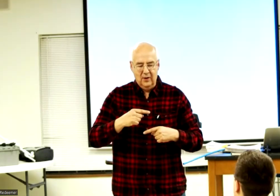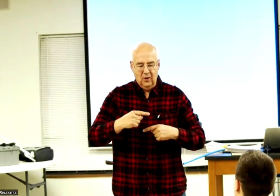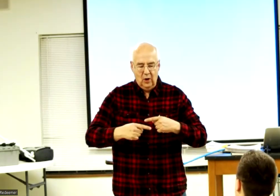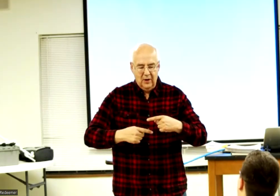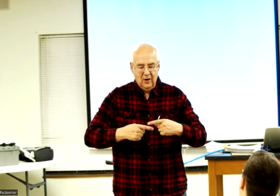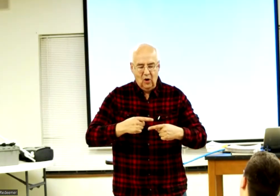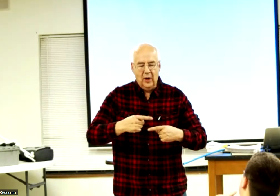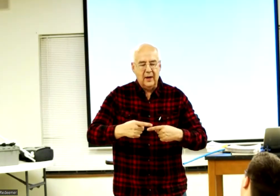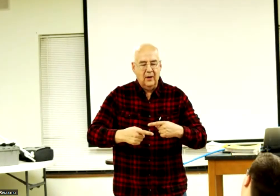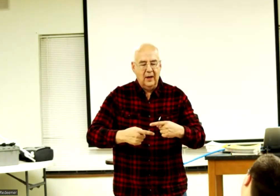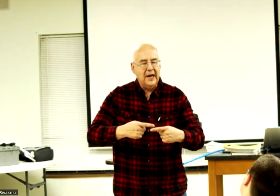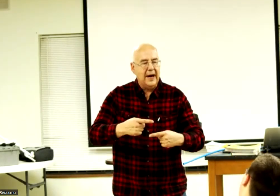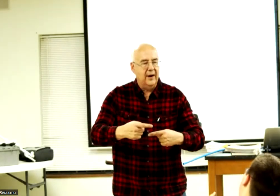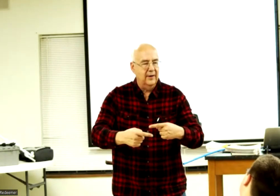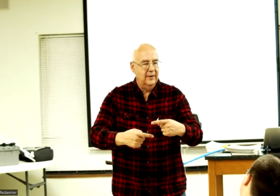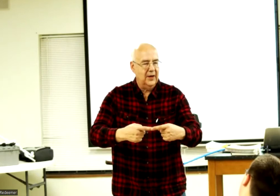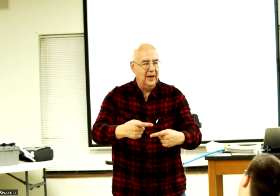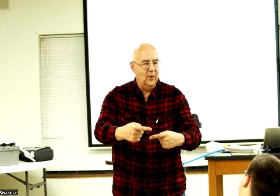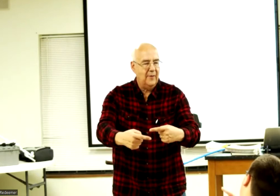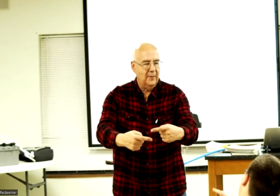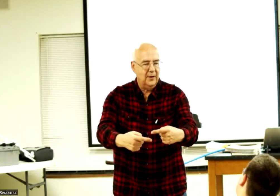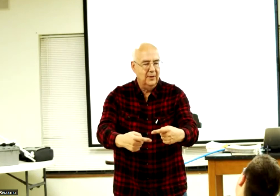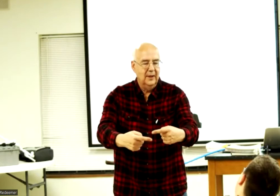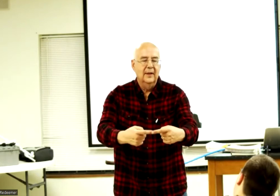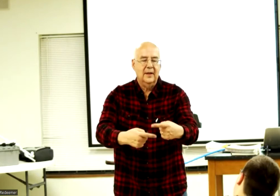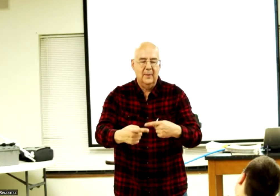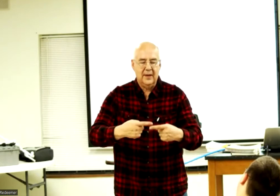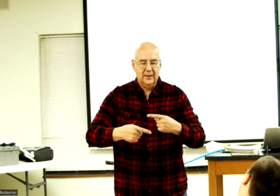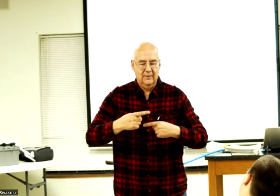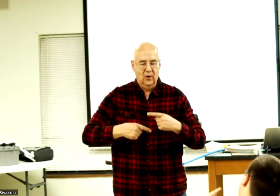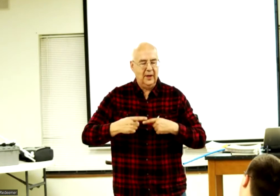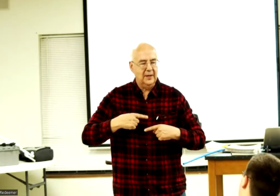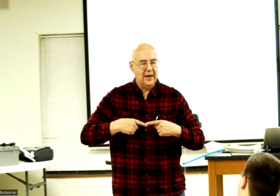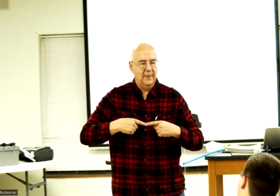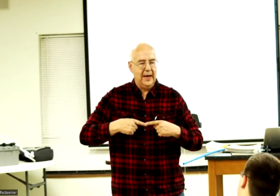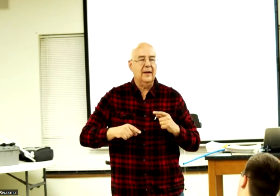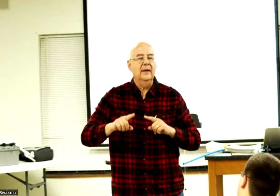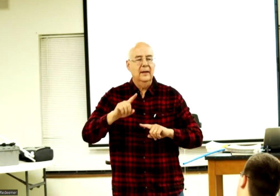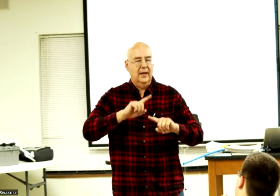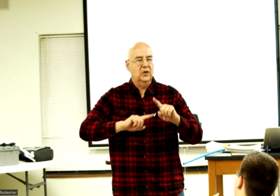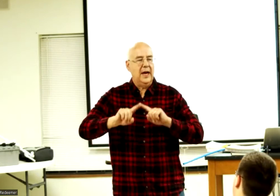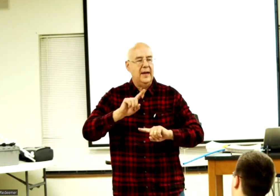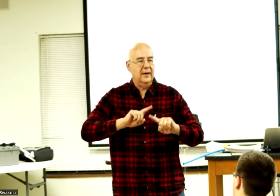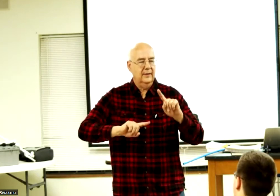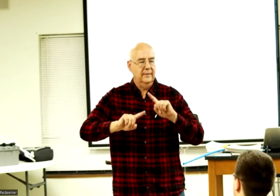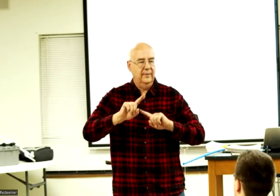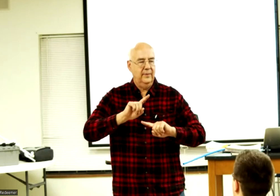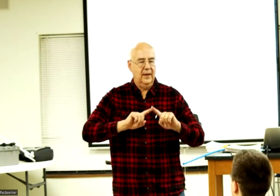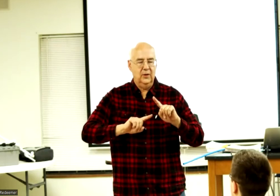you're rolling a tire, okay, away from you. Coming is rolling a tire back, and signing is